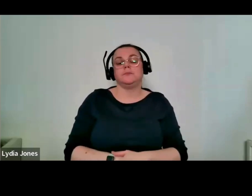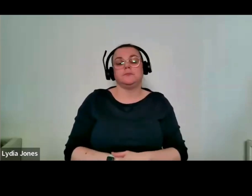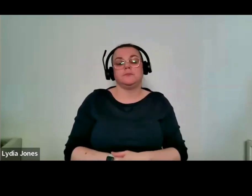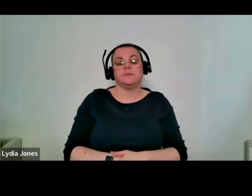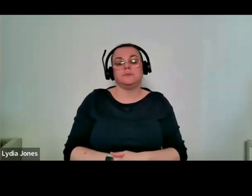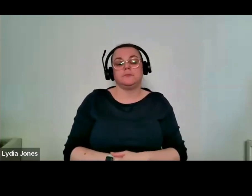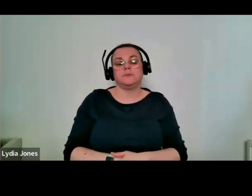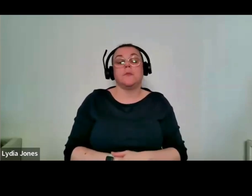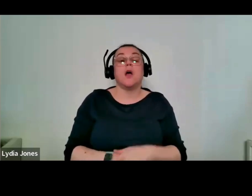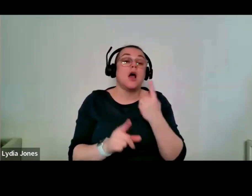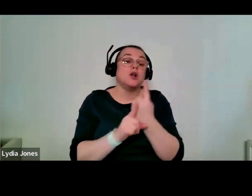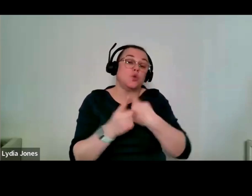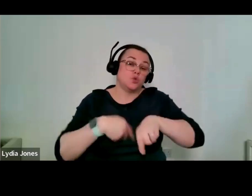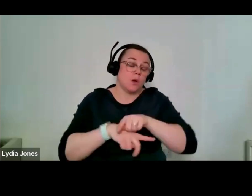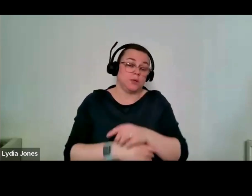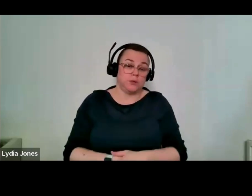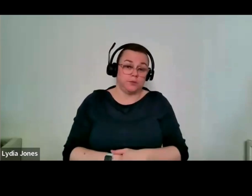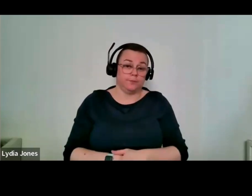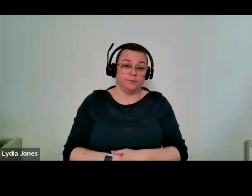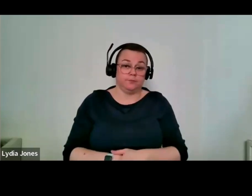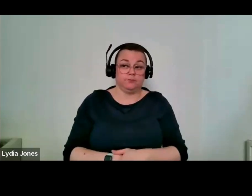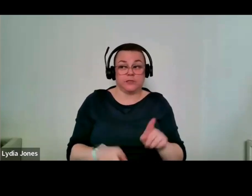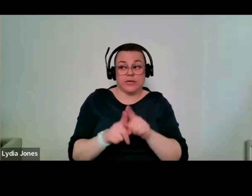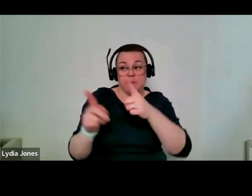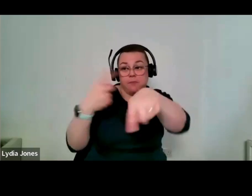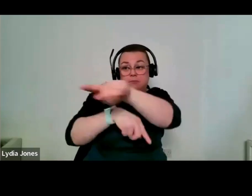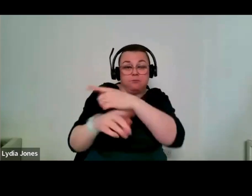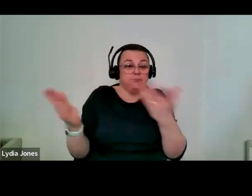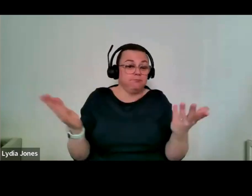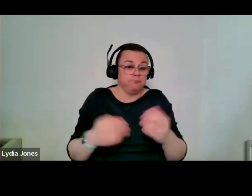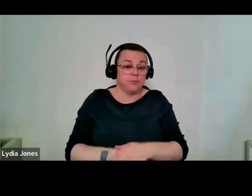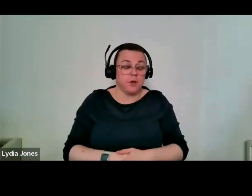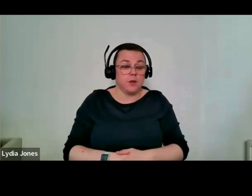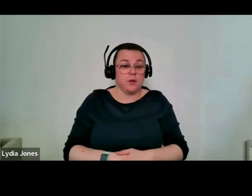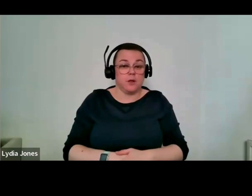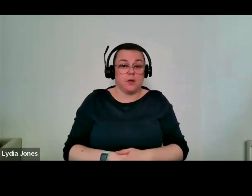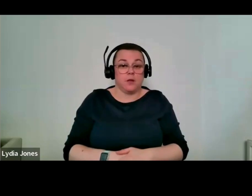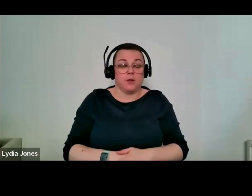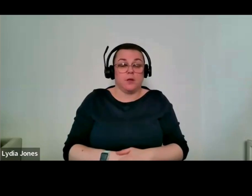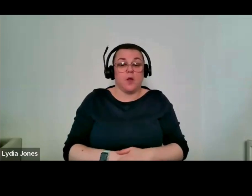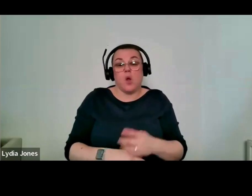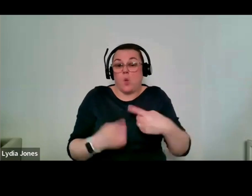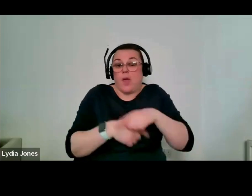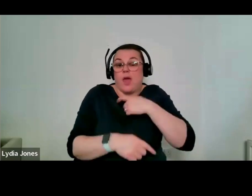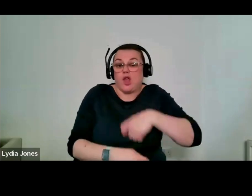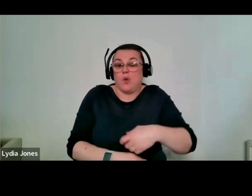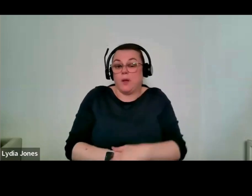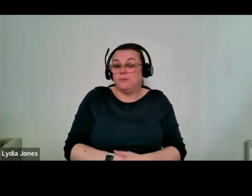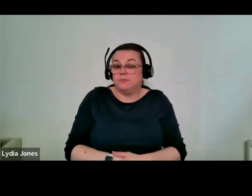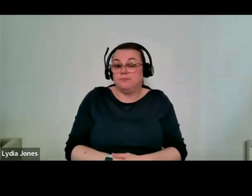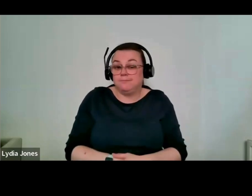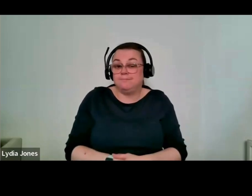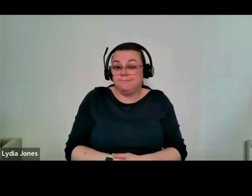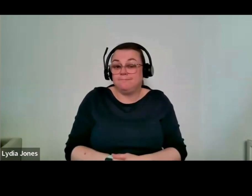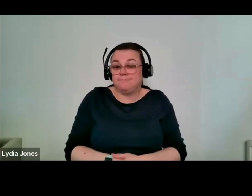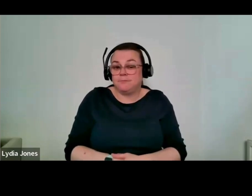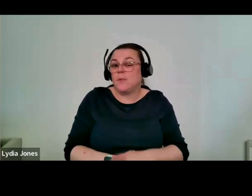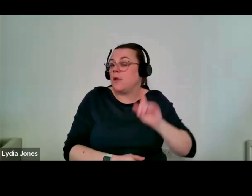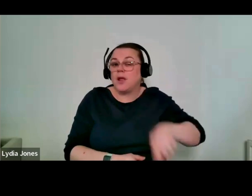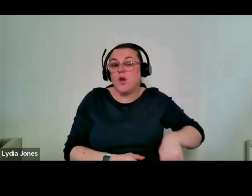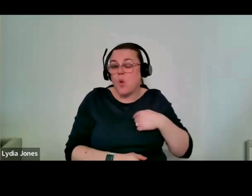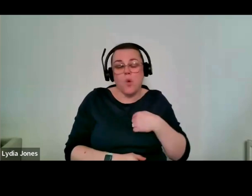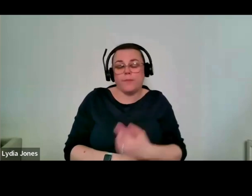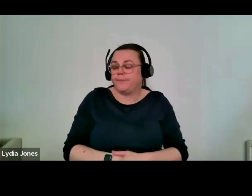Please talk to us. Let anyone know. Talk to us, let anyone know we're human. Please don't ignore